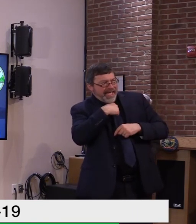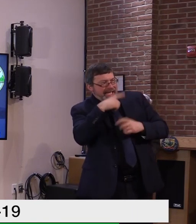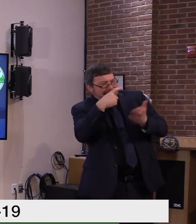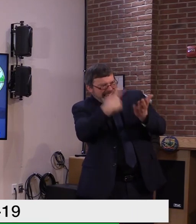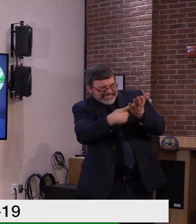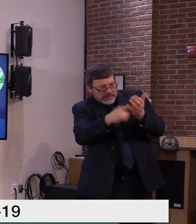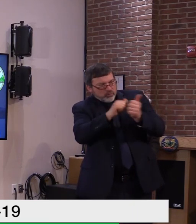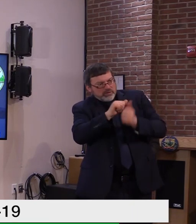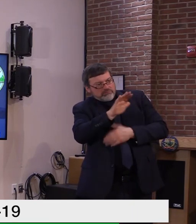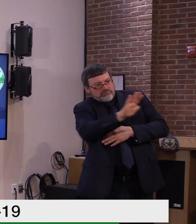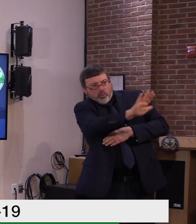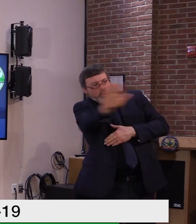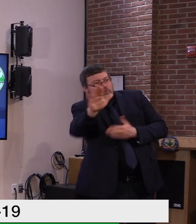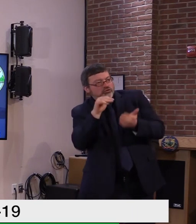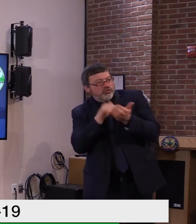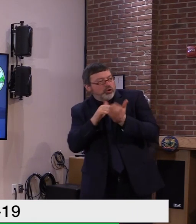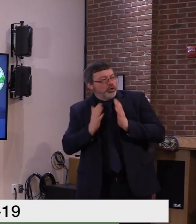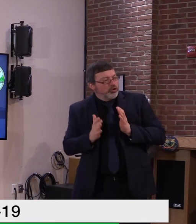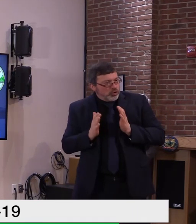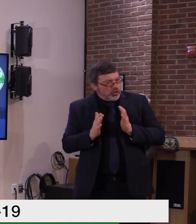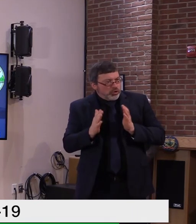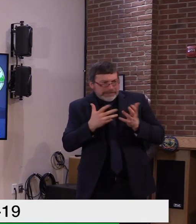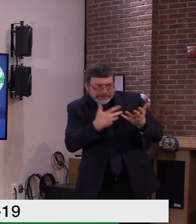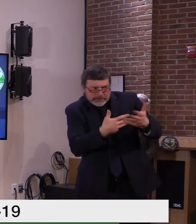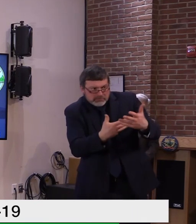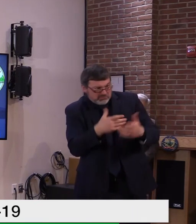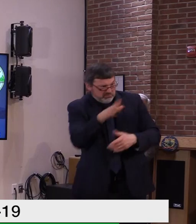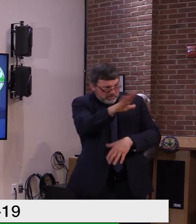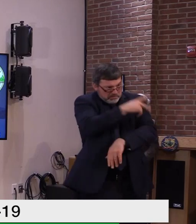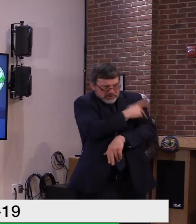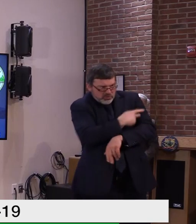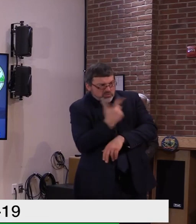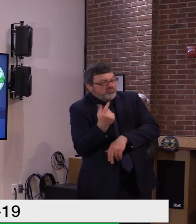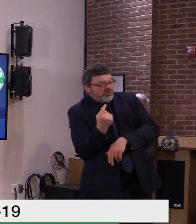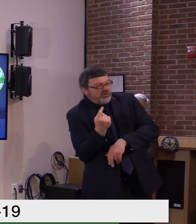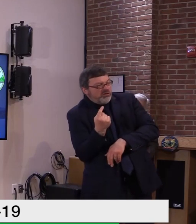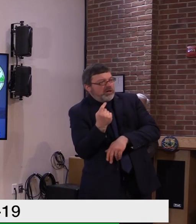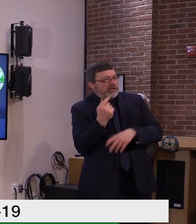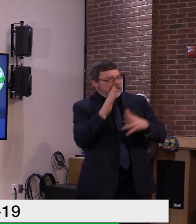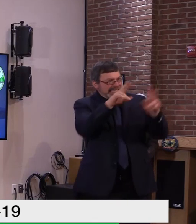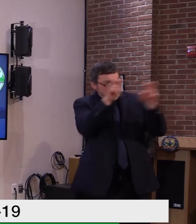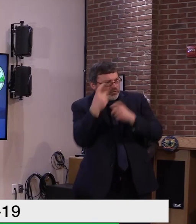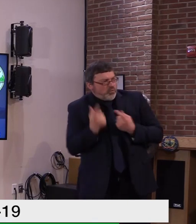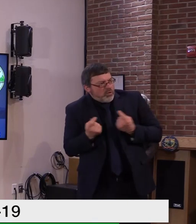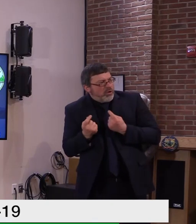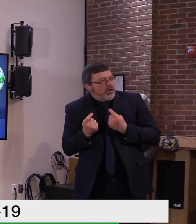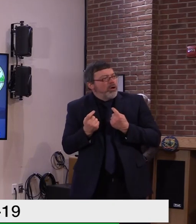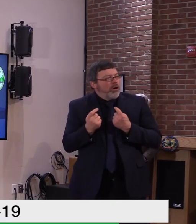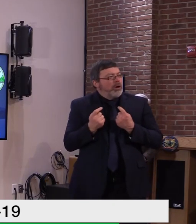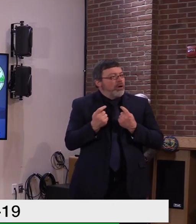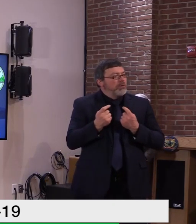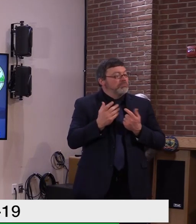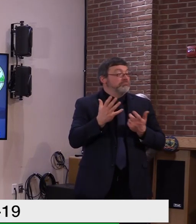obesity itself does allow people to get COVID more easily.